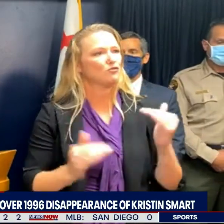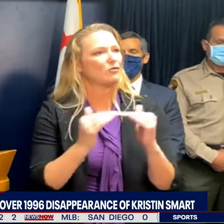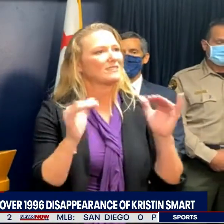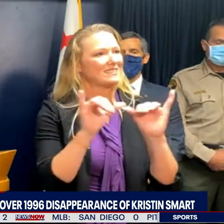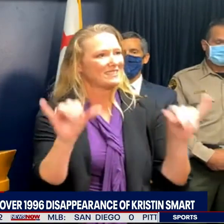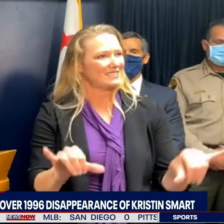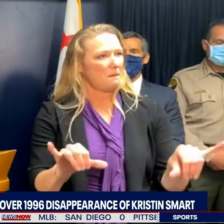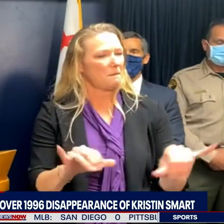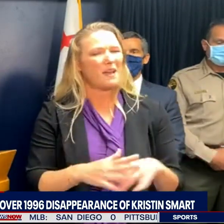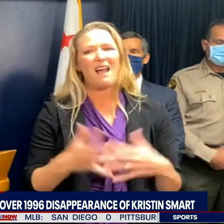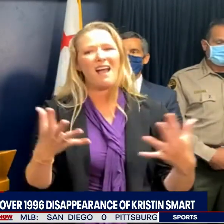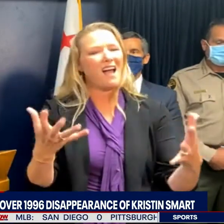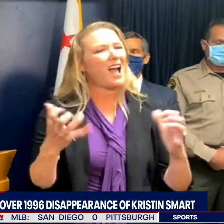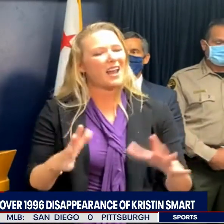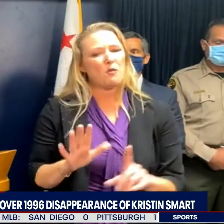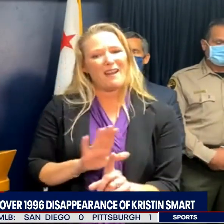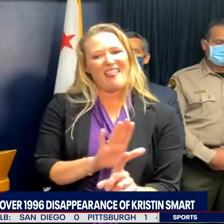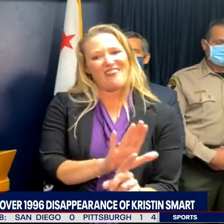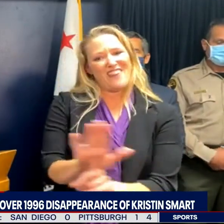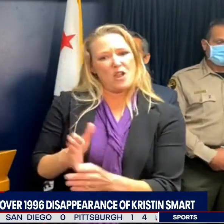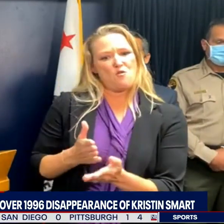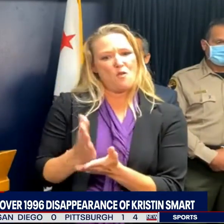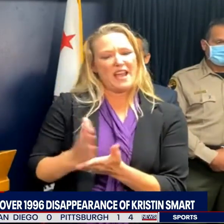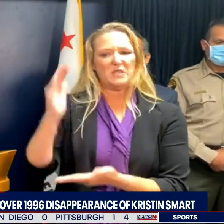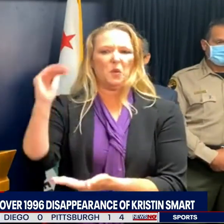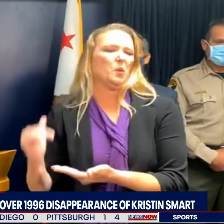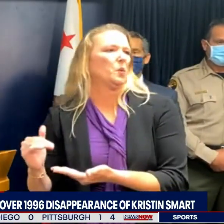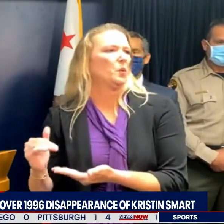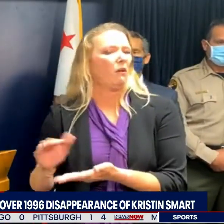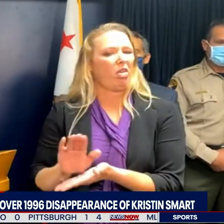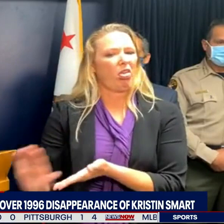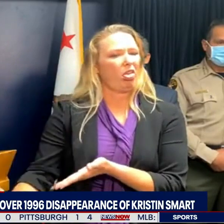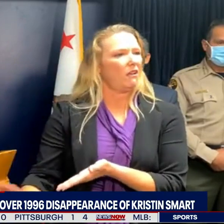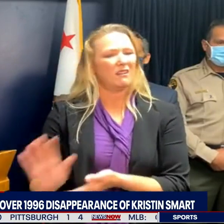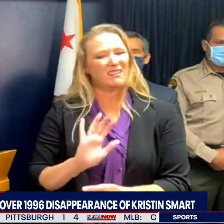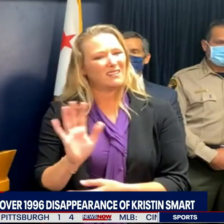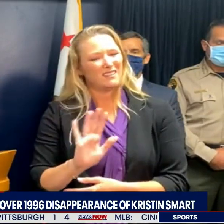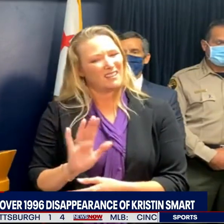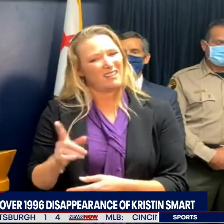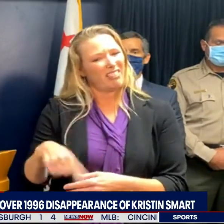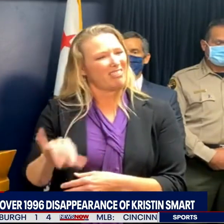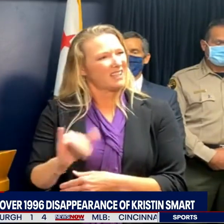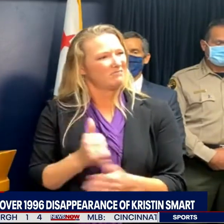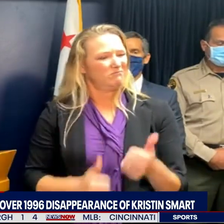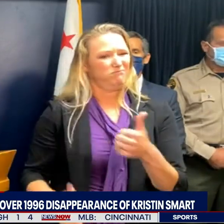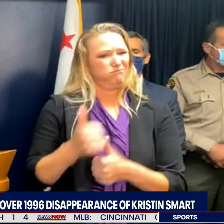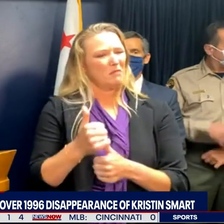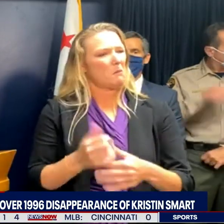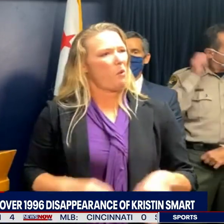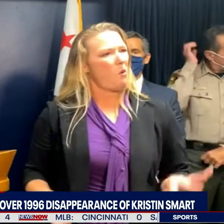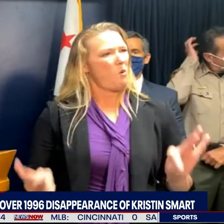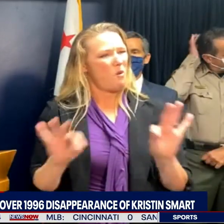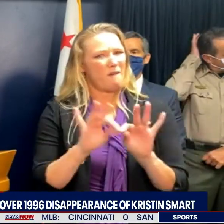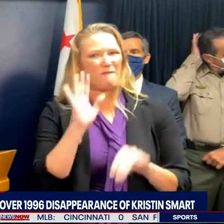keeping victims' rights at the forefront of our criminal system, of our justice system.